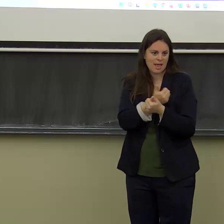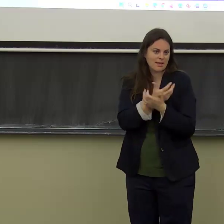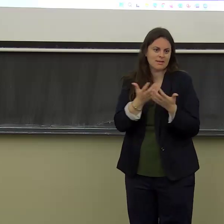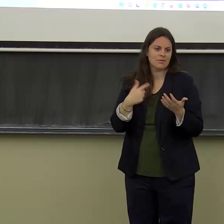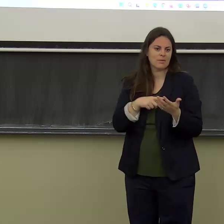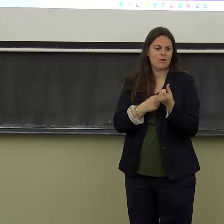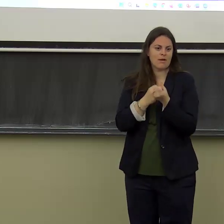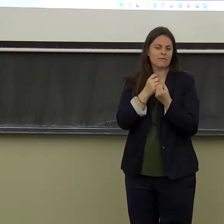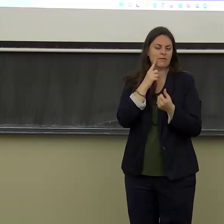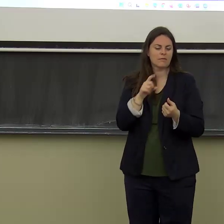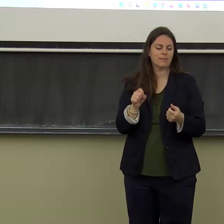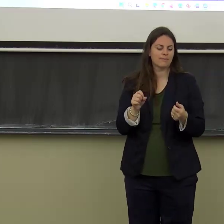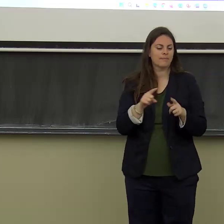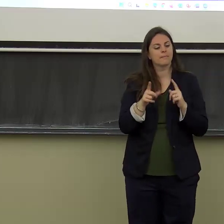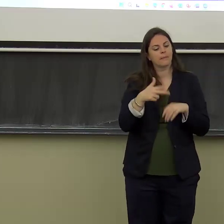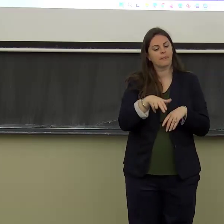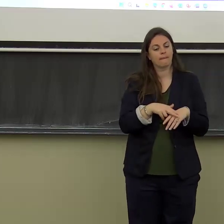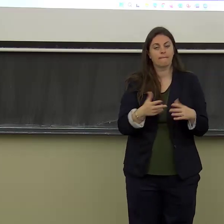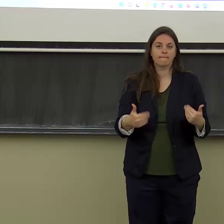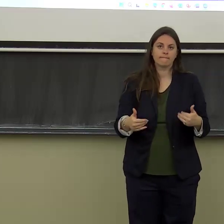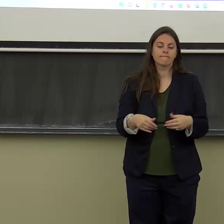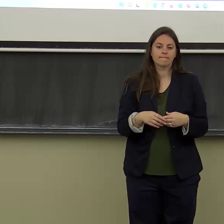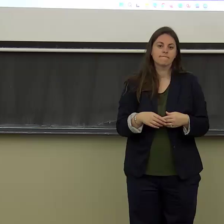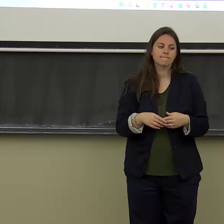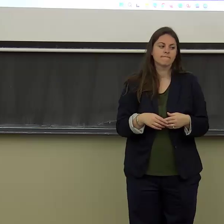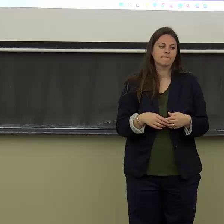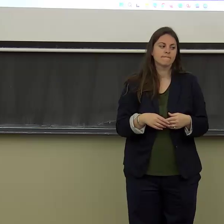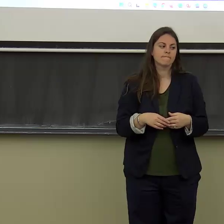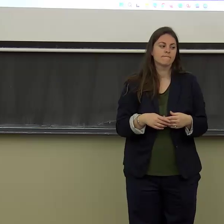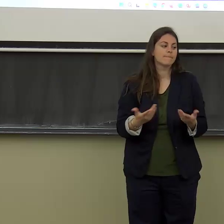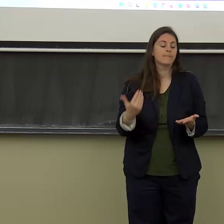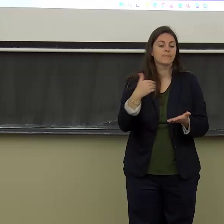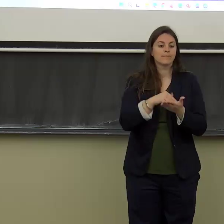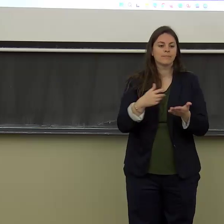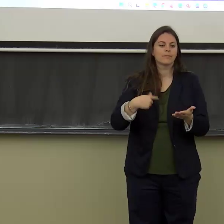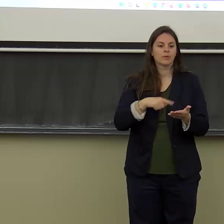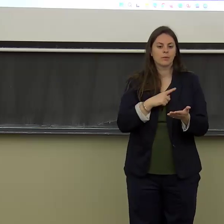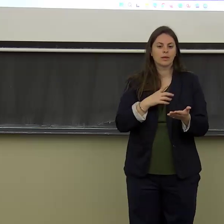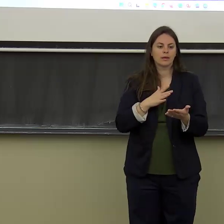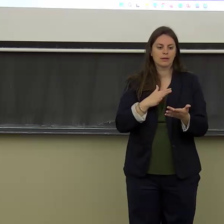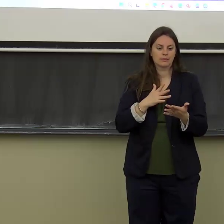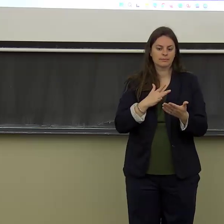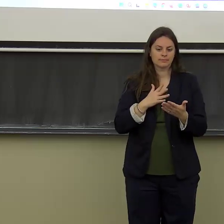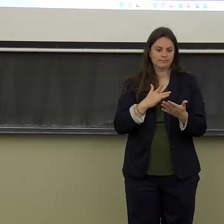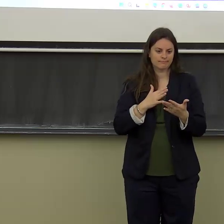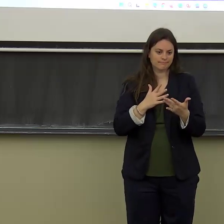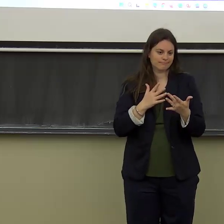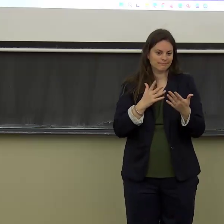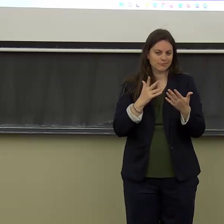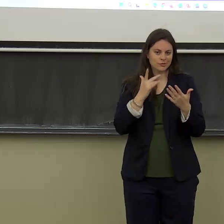Yeah. But of course, yeah, the again, we bump up against diversity in